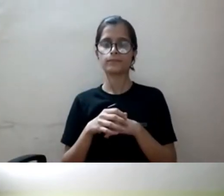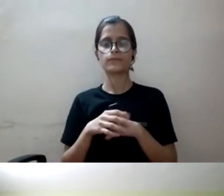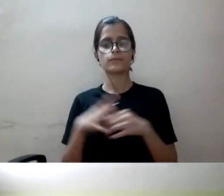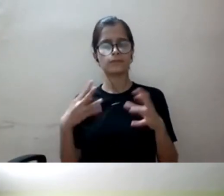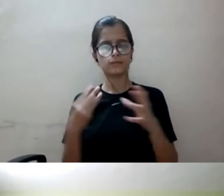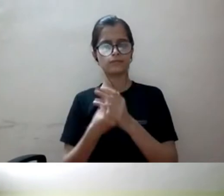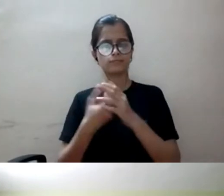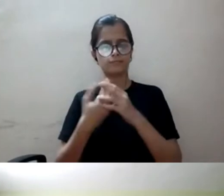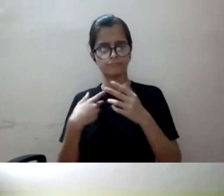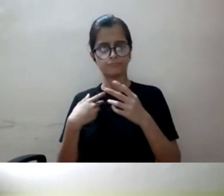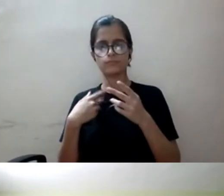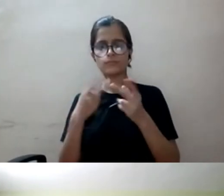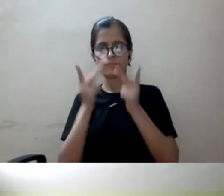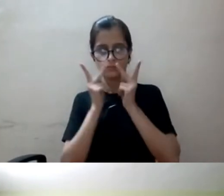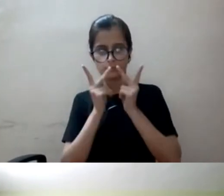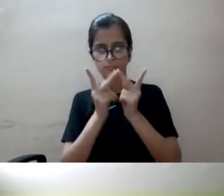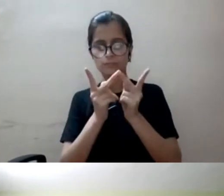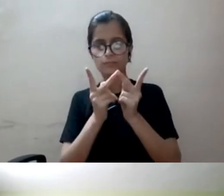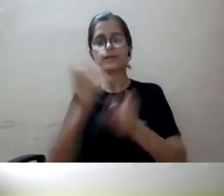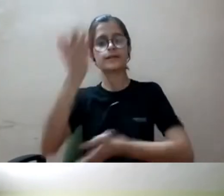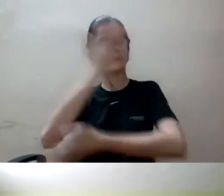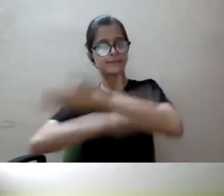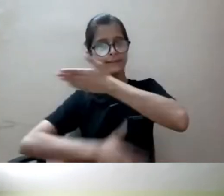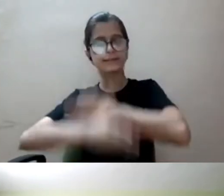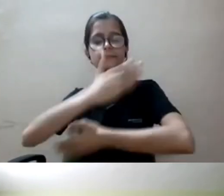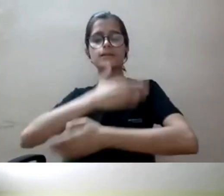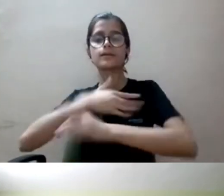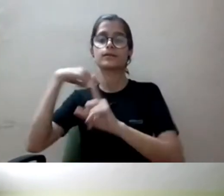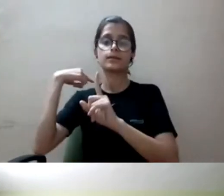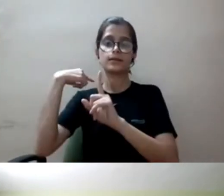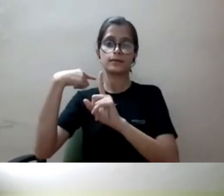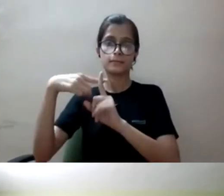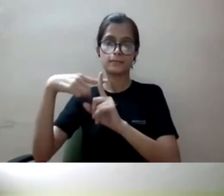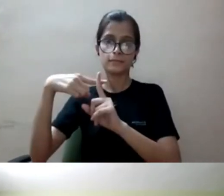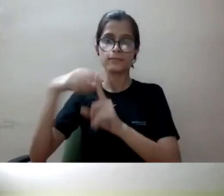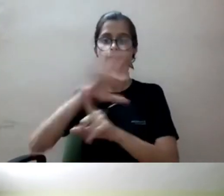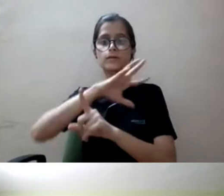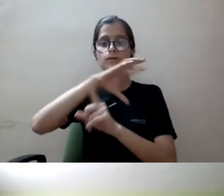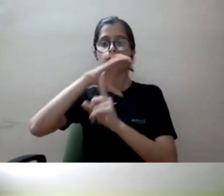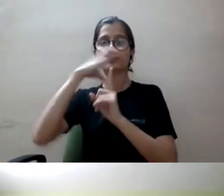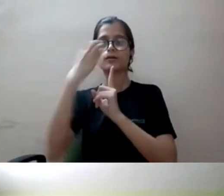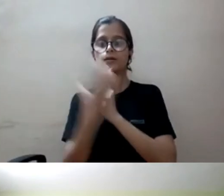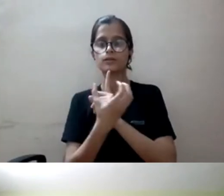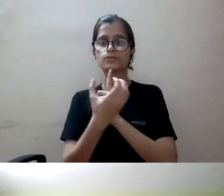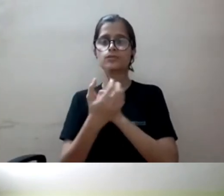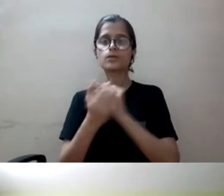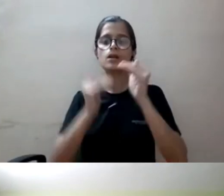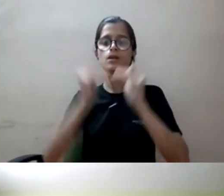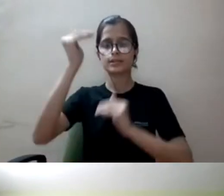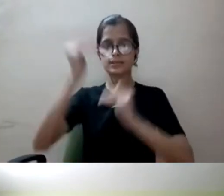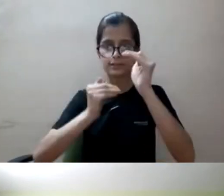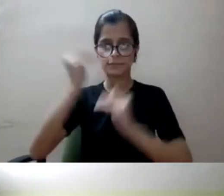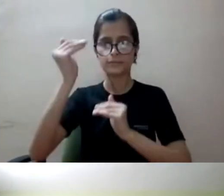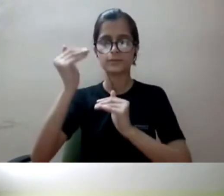take a look at disability and cultural diplomacy from